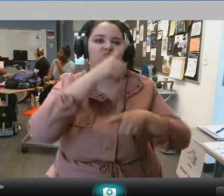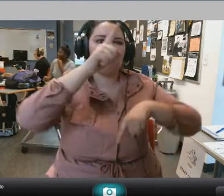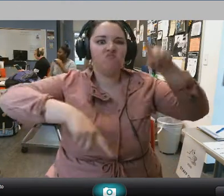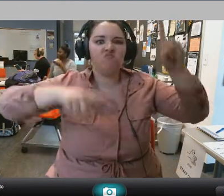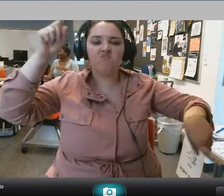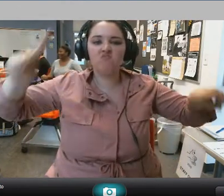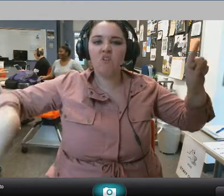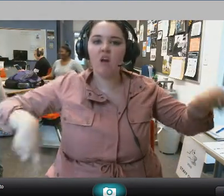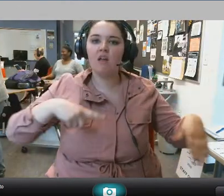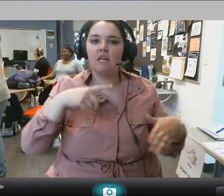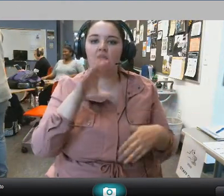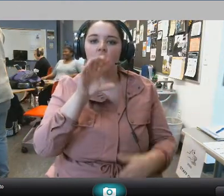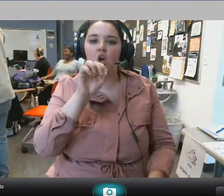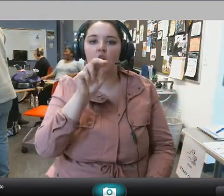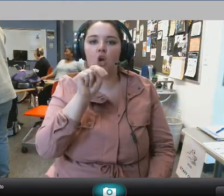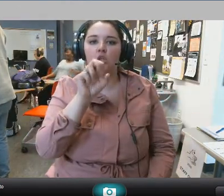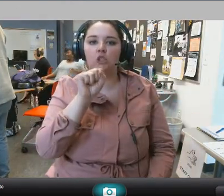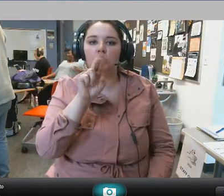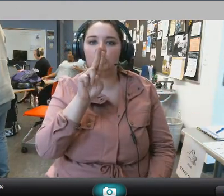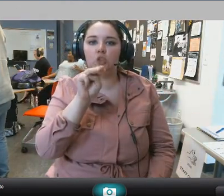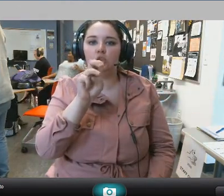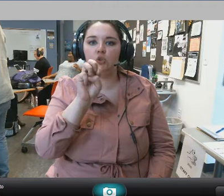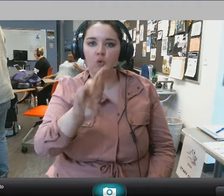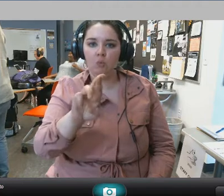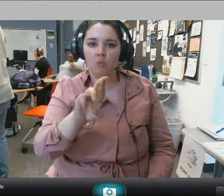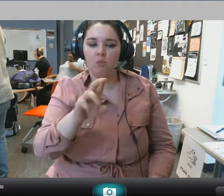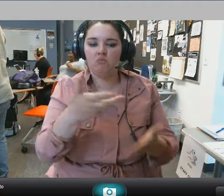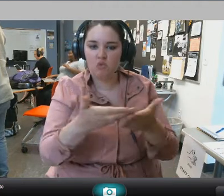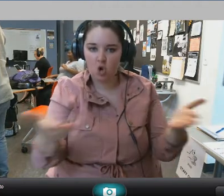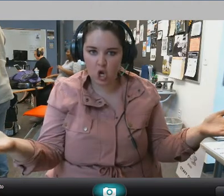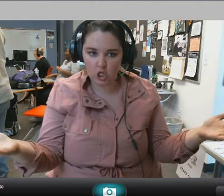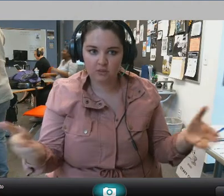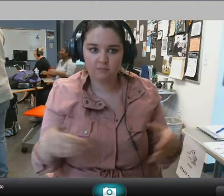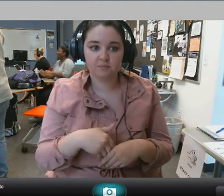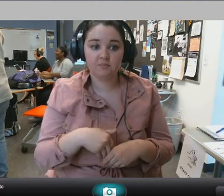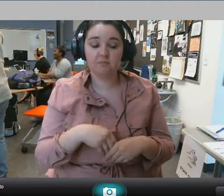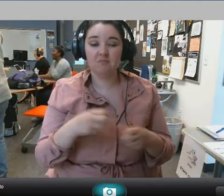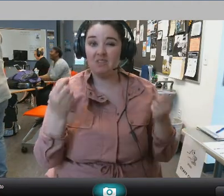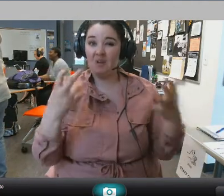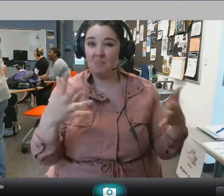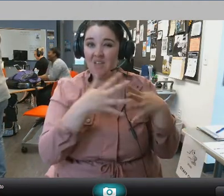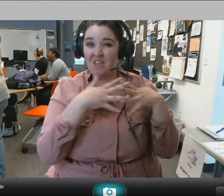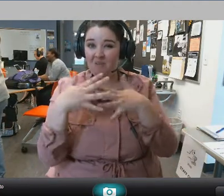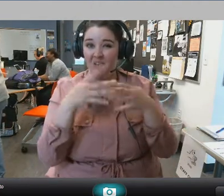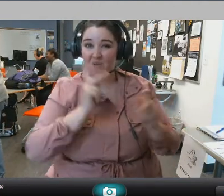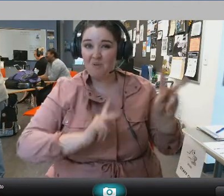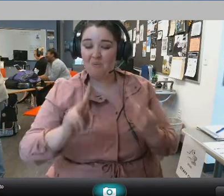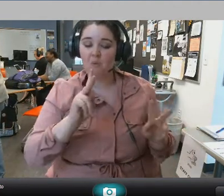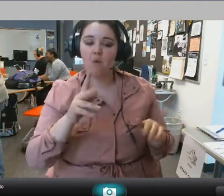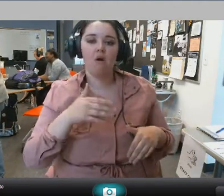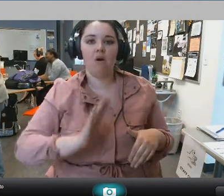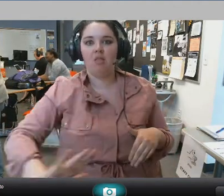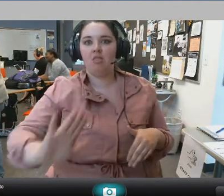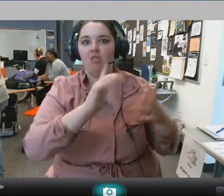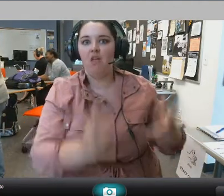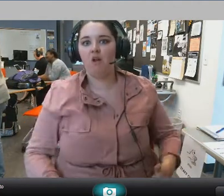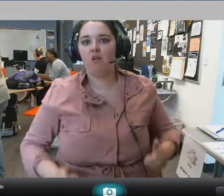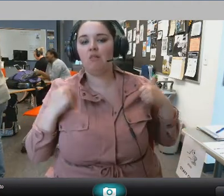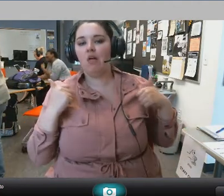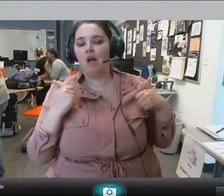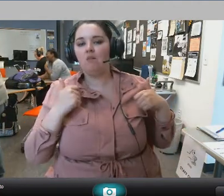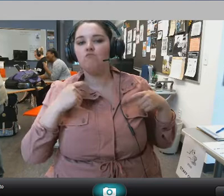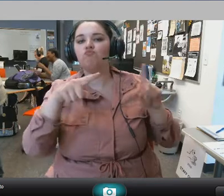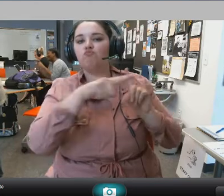many Americans, they were living the high life. And this progress came